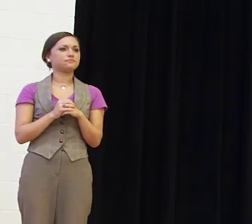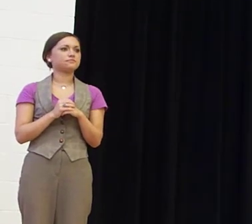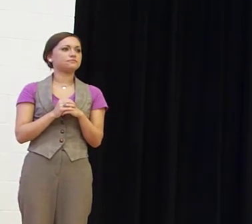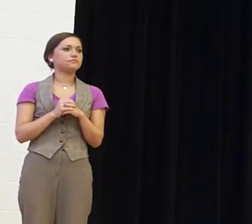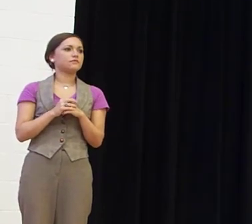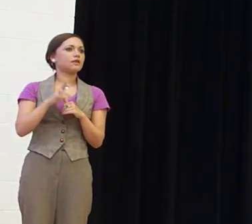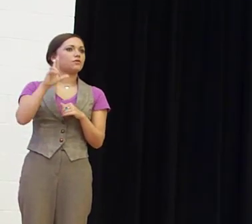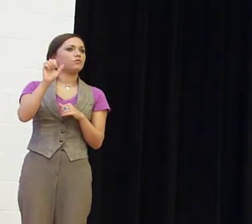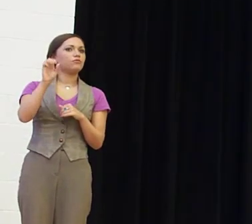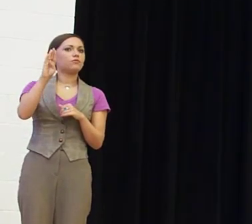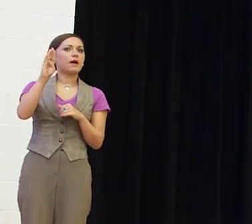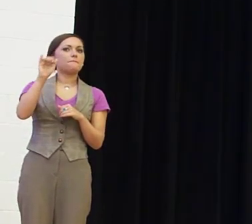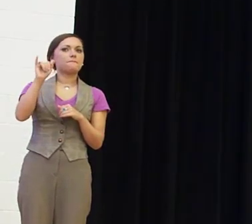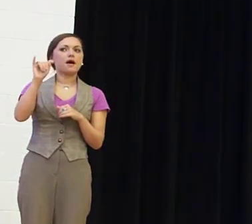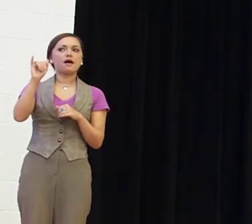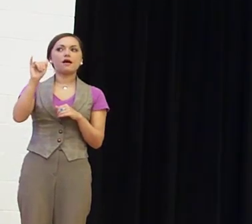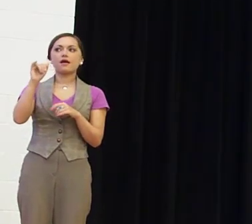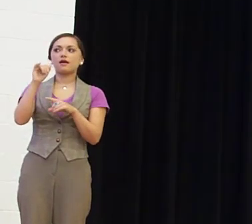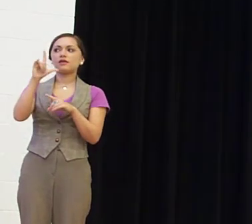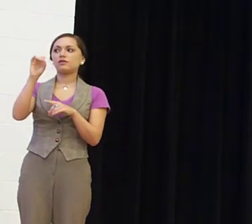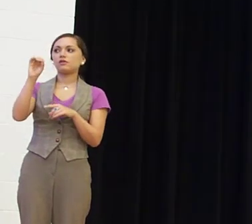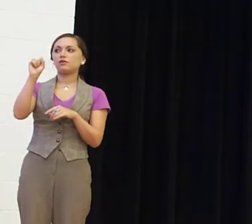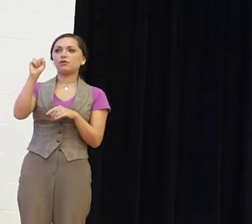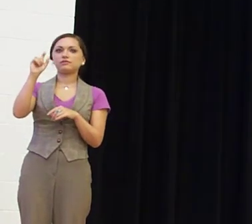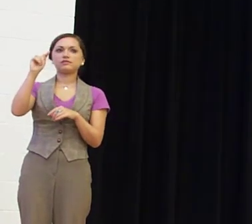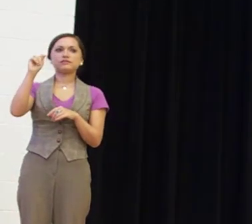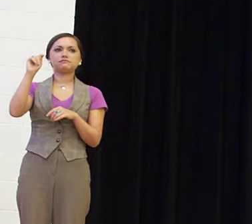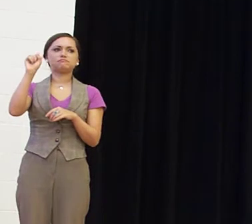Rabbi Laura Steinkopf.